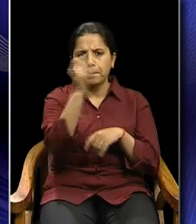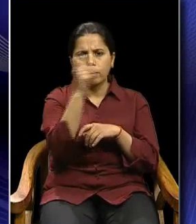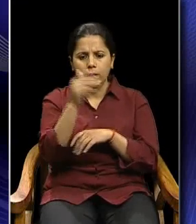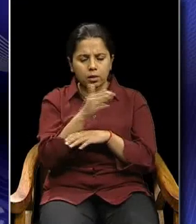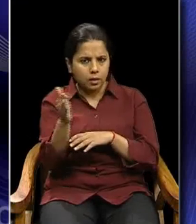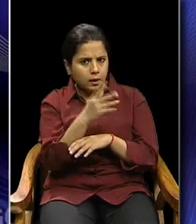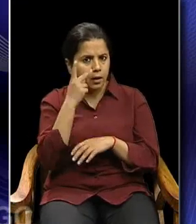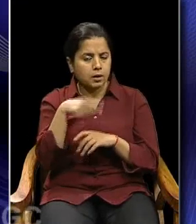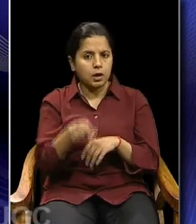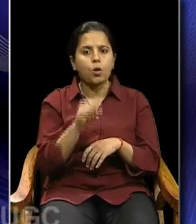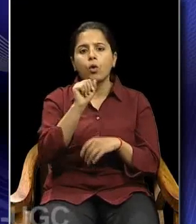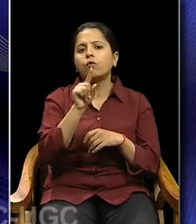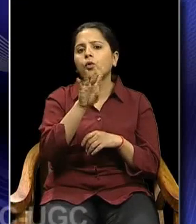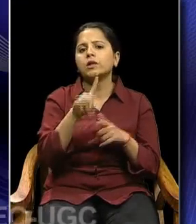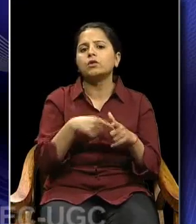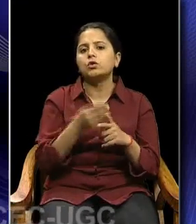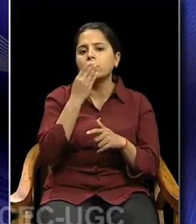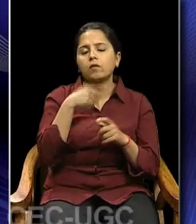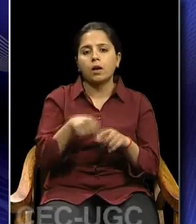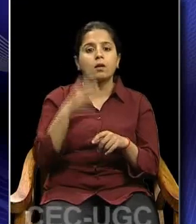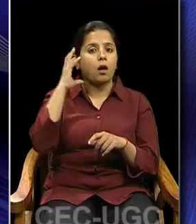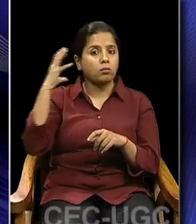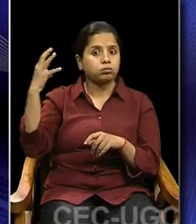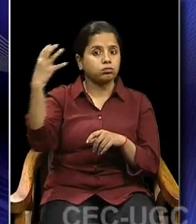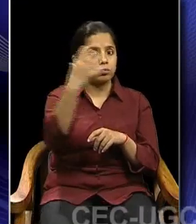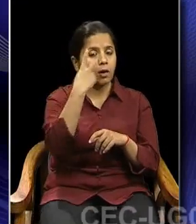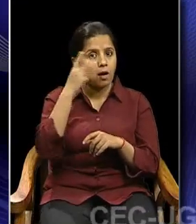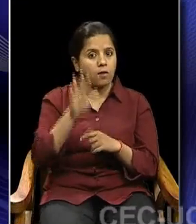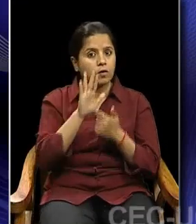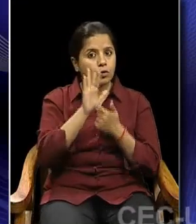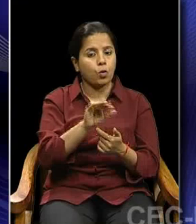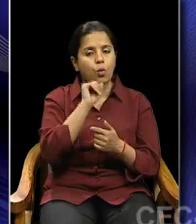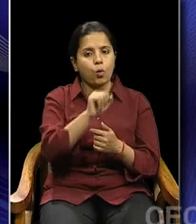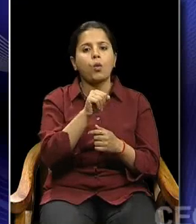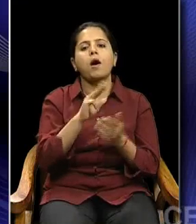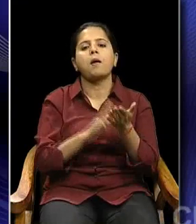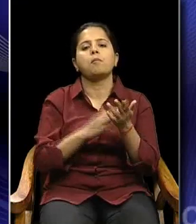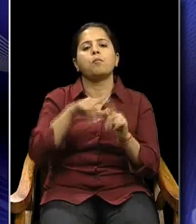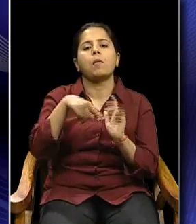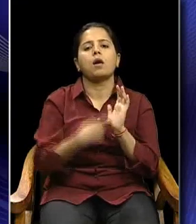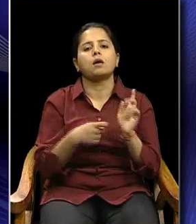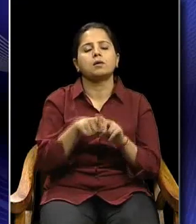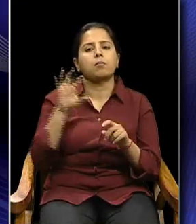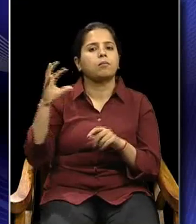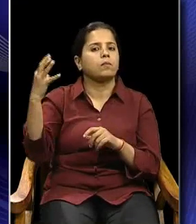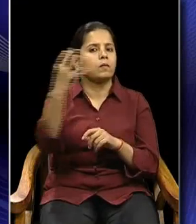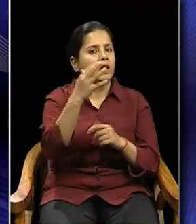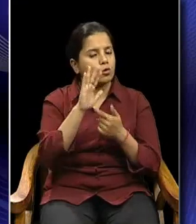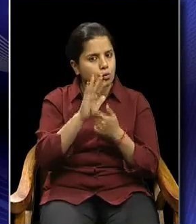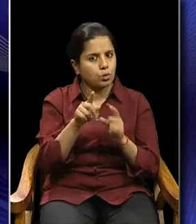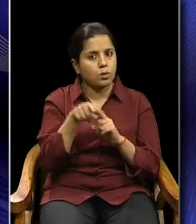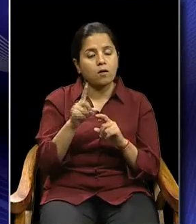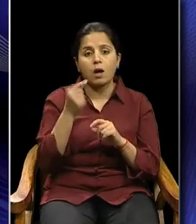Poos, 14 January, sun appears against the constellation that represents zodiac sign of Makar, and this is also the beginning